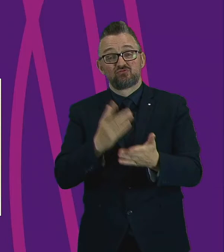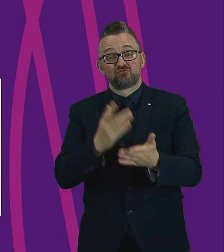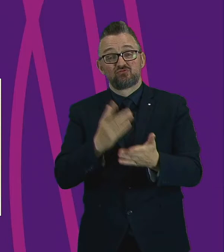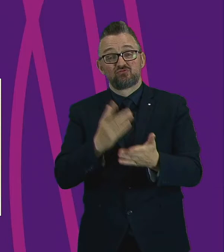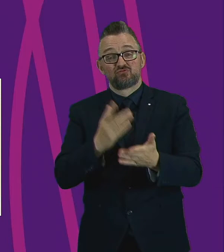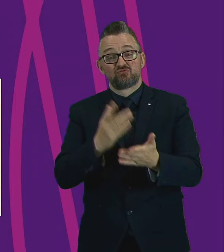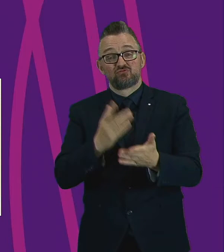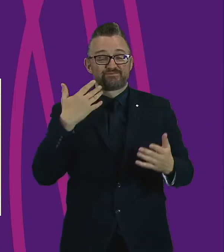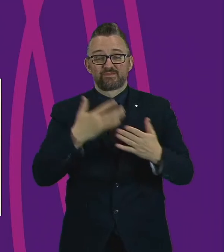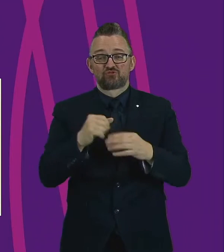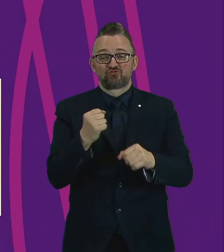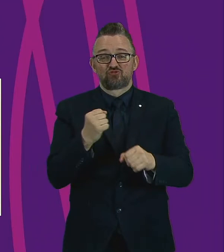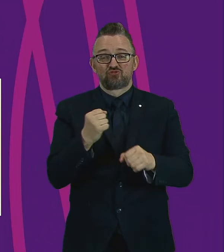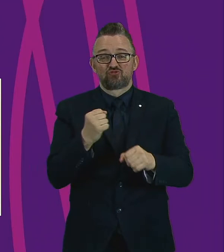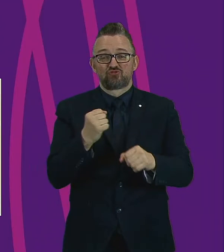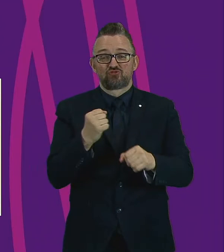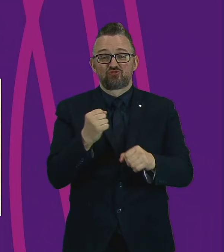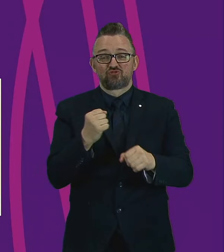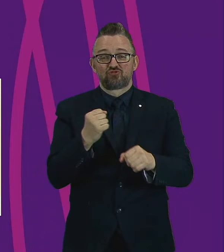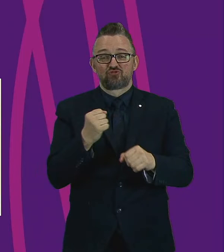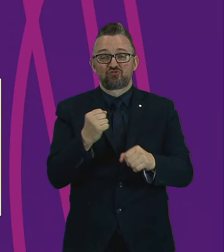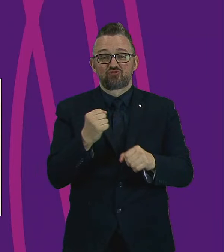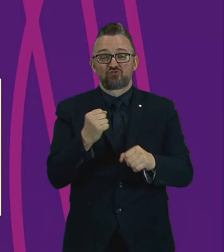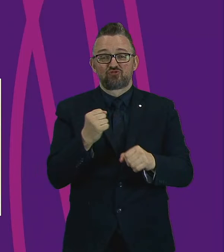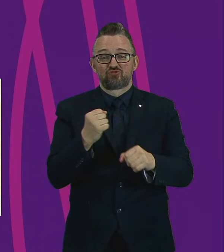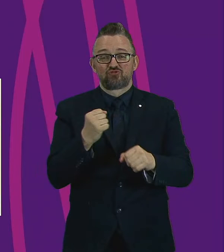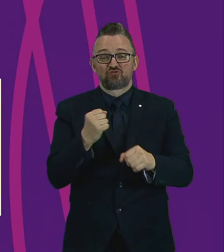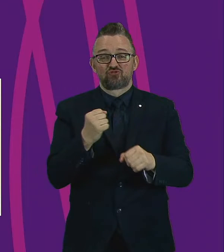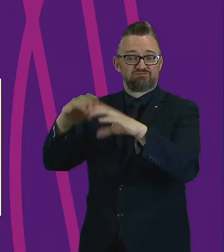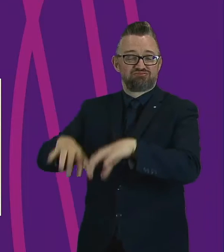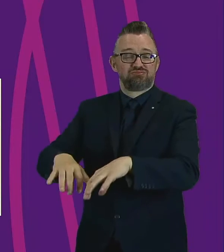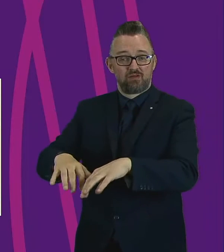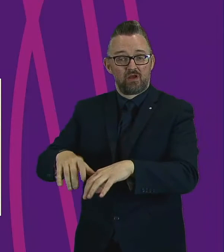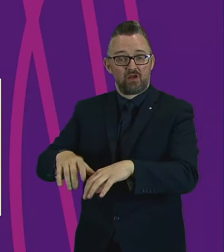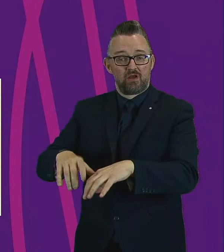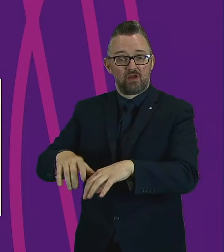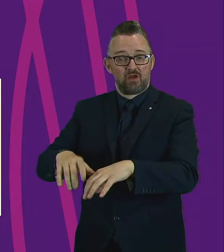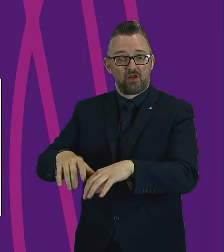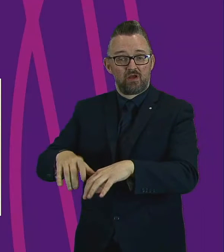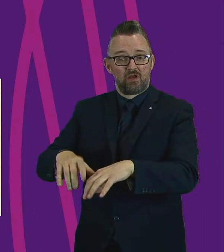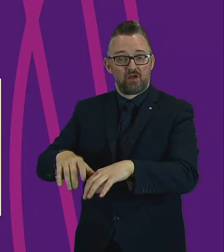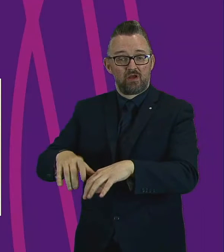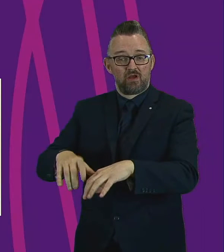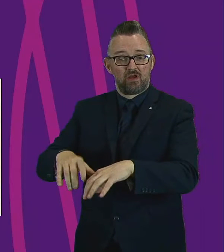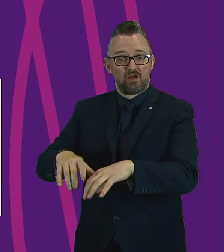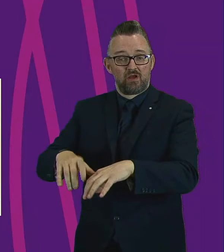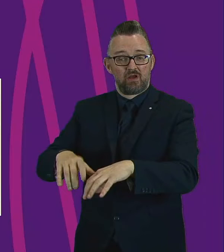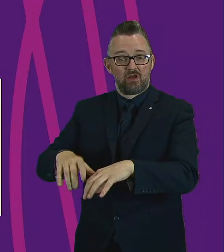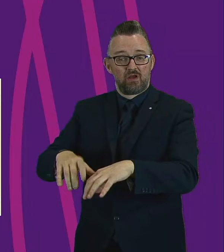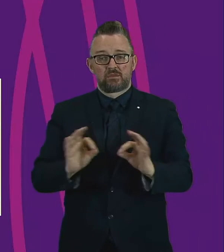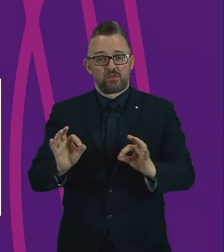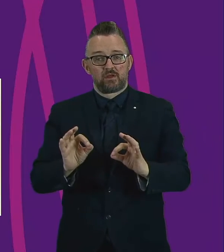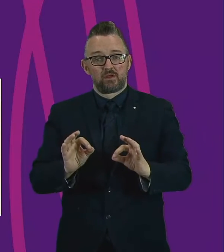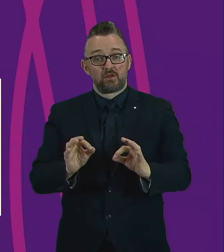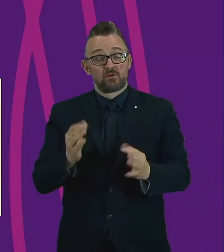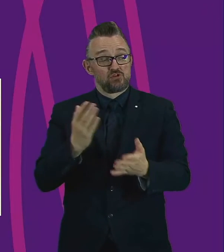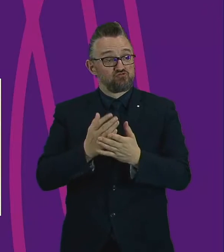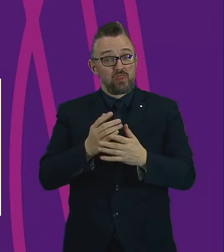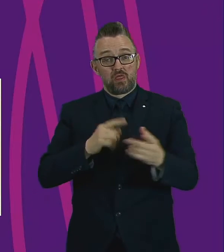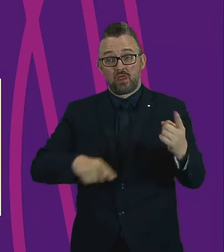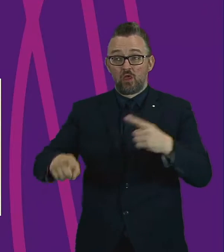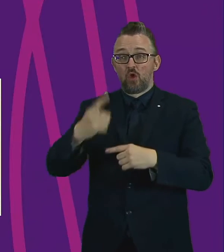last decade as infrastructure crumbles and relative connectivity worsens. And it will come as no surprise to any